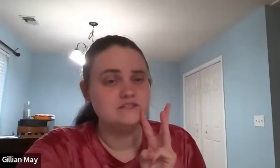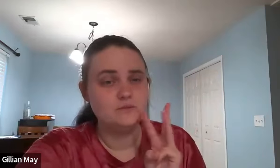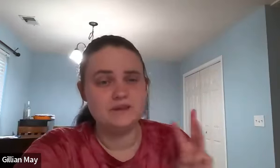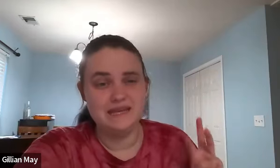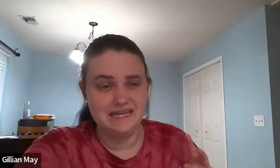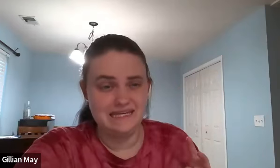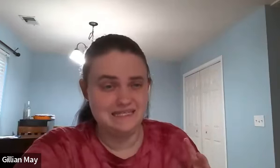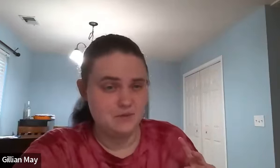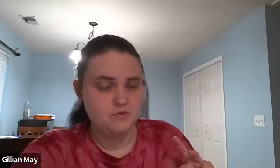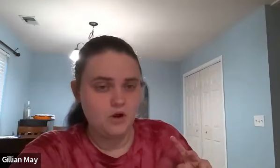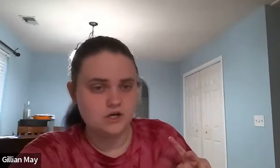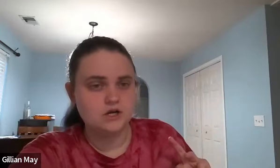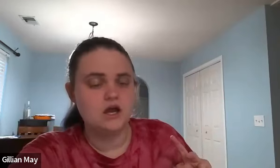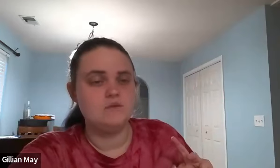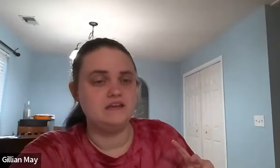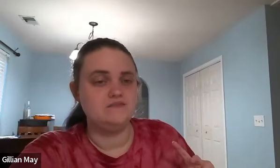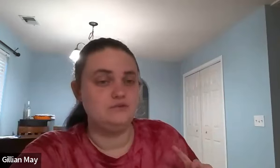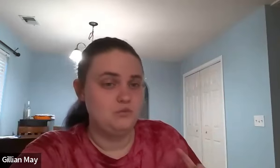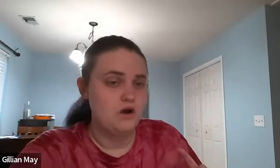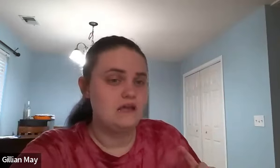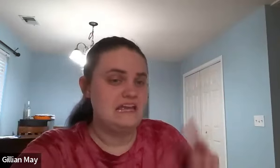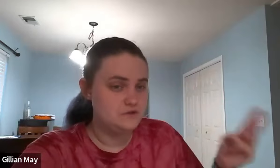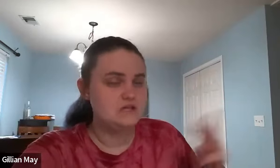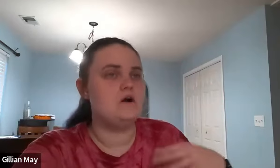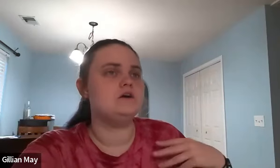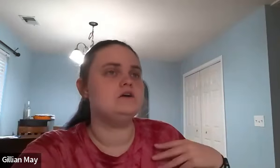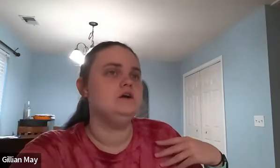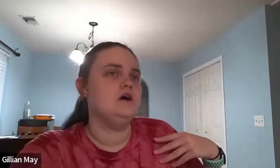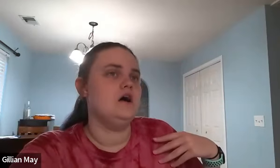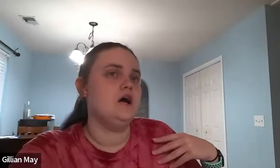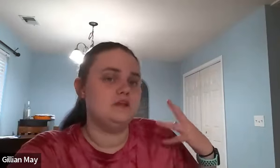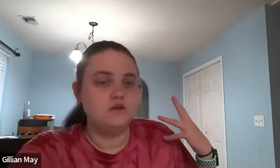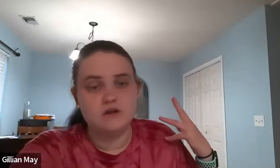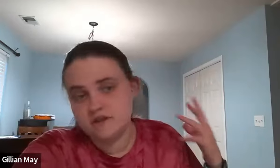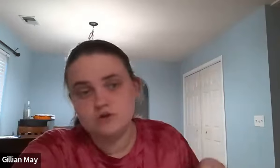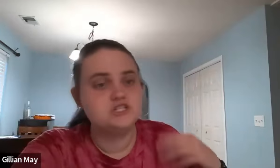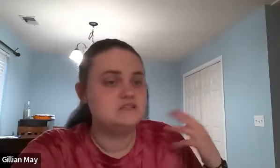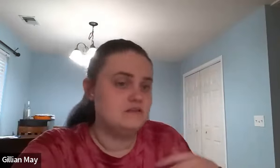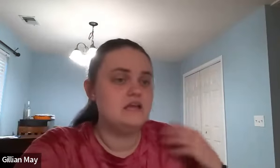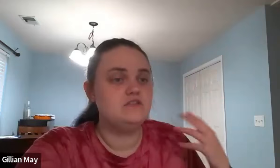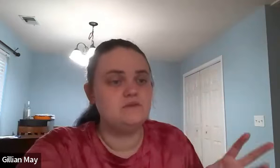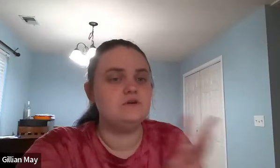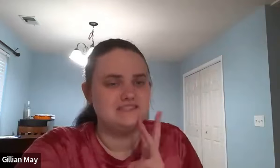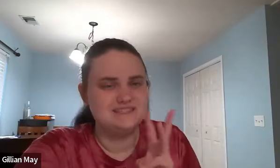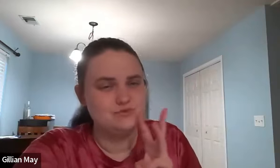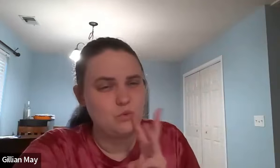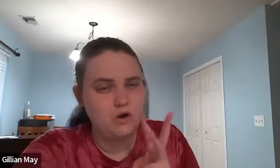is for really any type of water. Like if you need water, like you're out at the ocean, the lake, the river, it's the